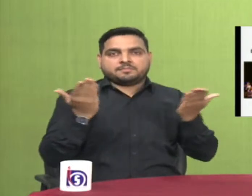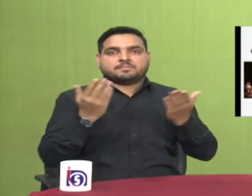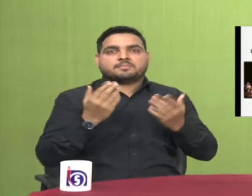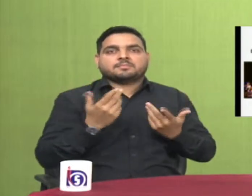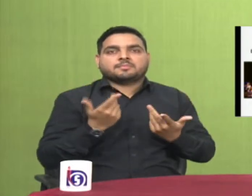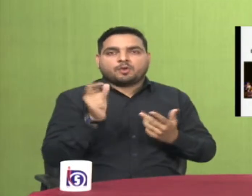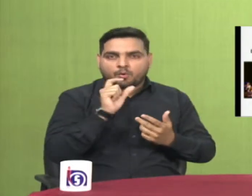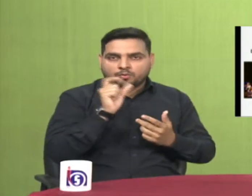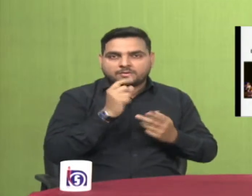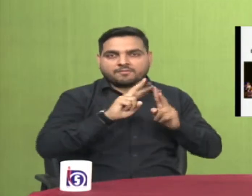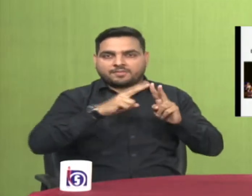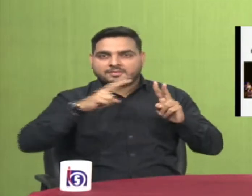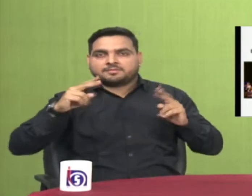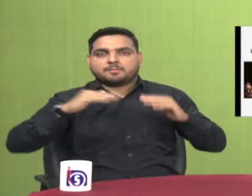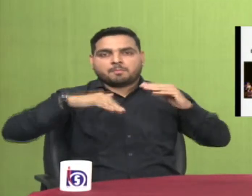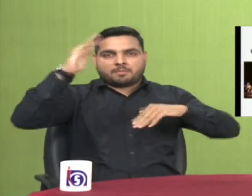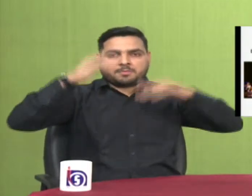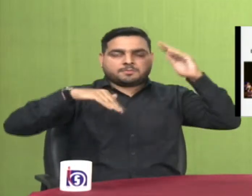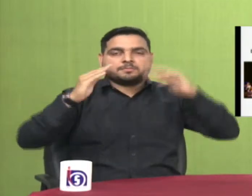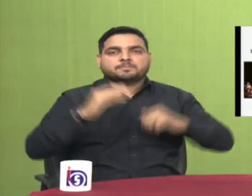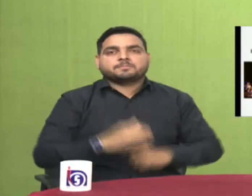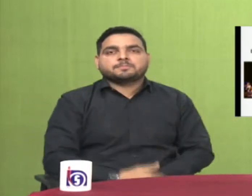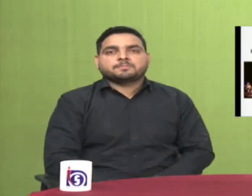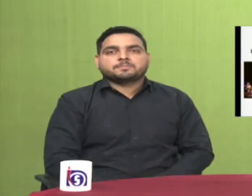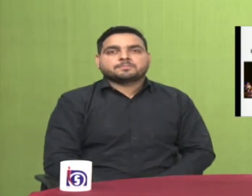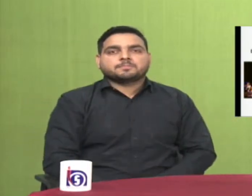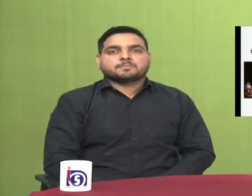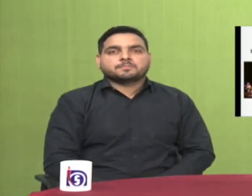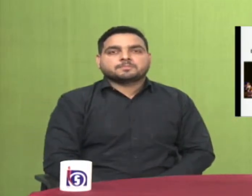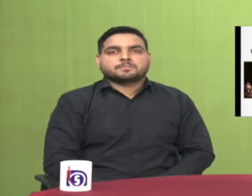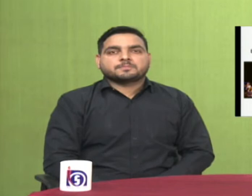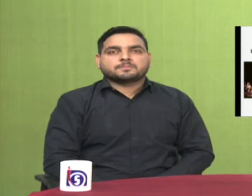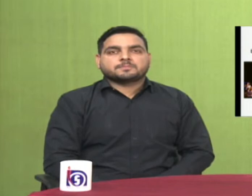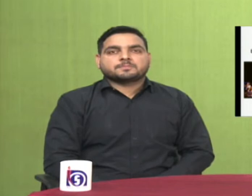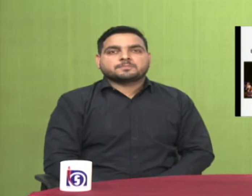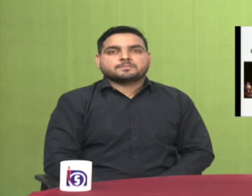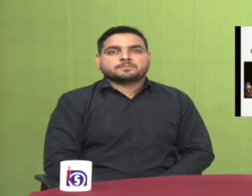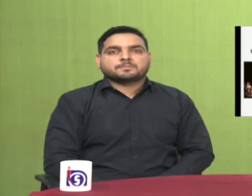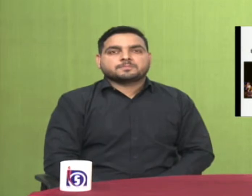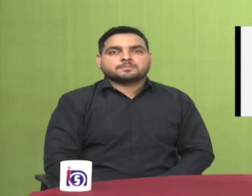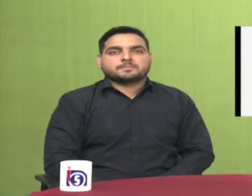have more occupation, they have more experiences and better opportunities.